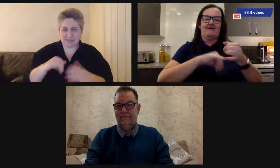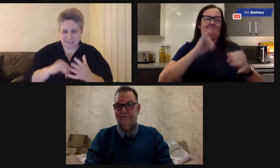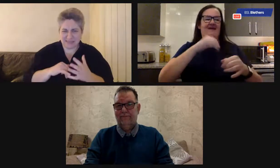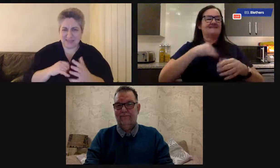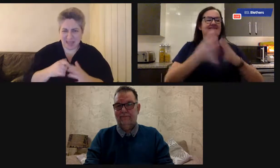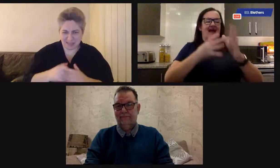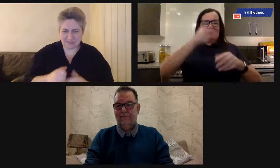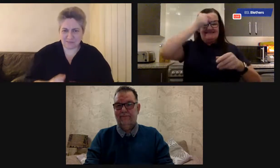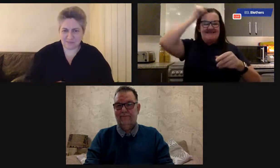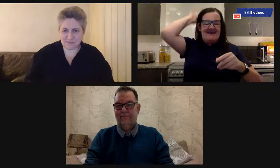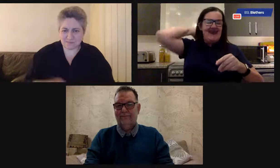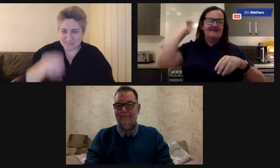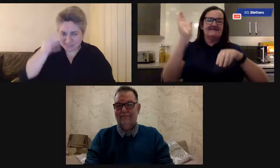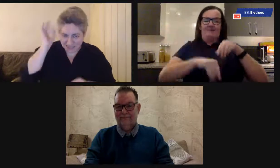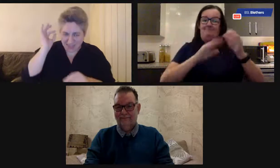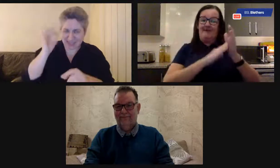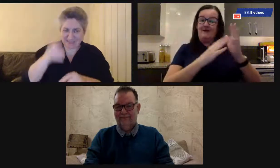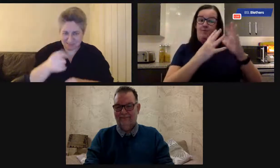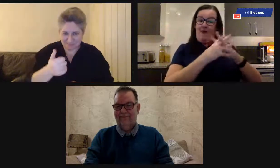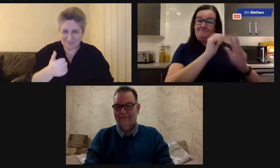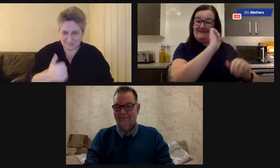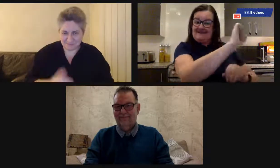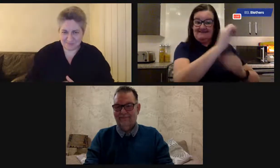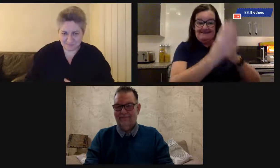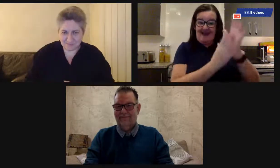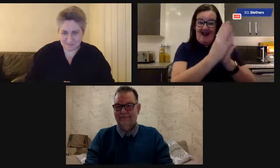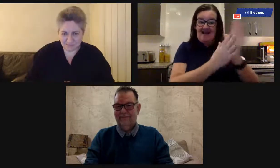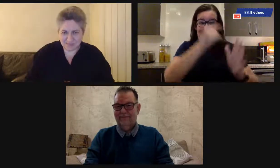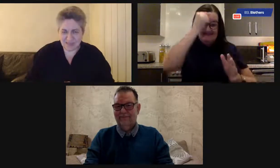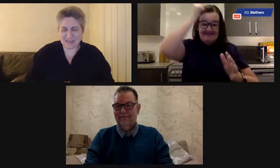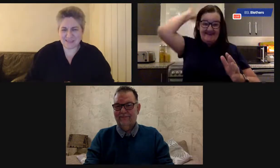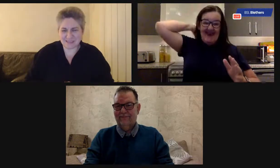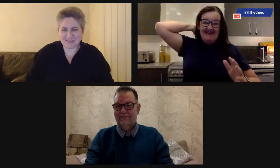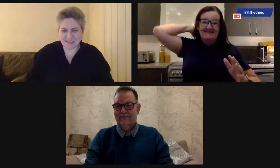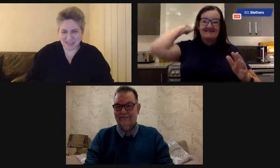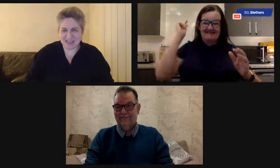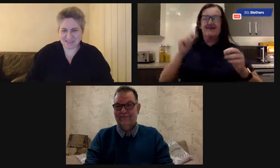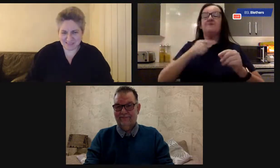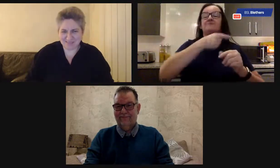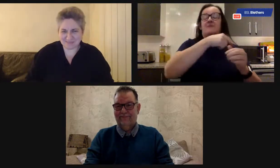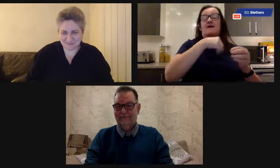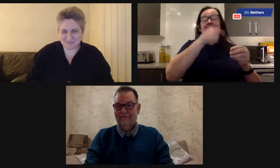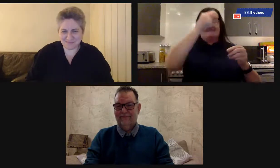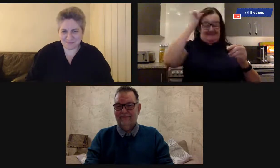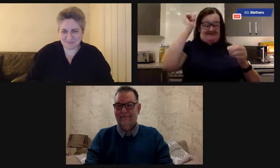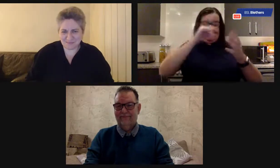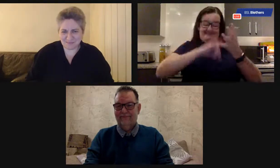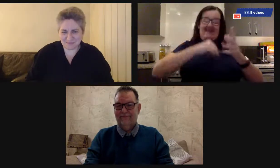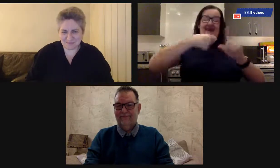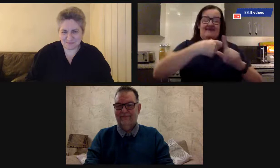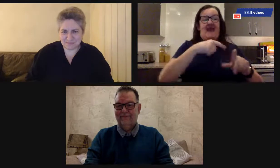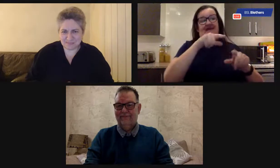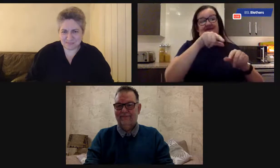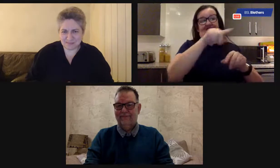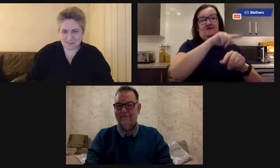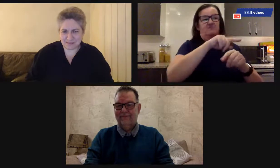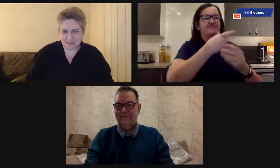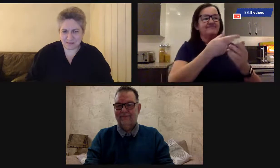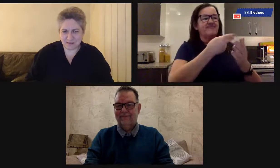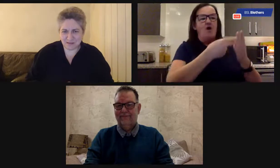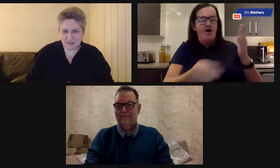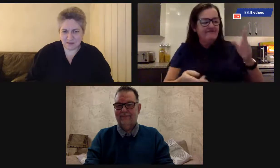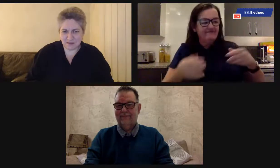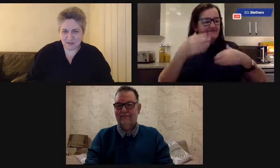it was Skegness. Sorry, that's my sign for Skegness. That was actually Mike Webster's sign for